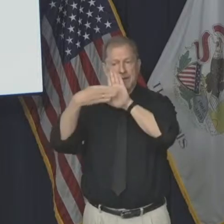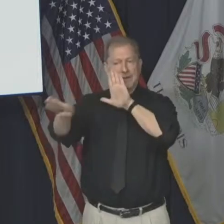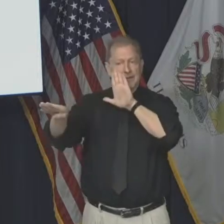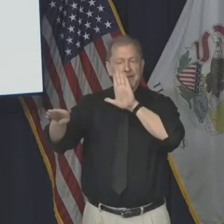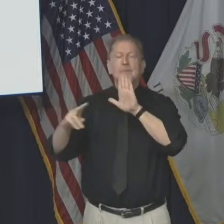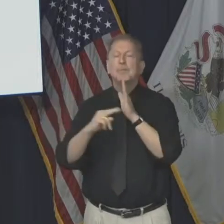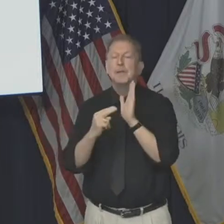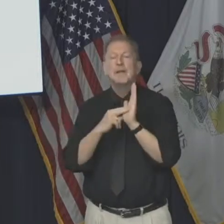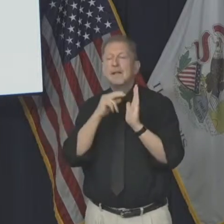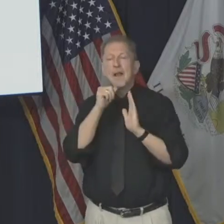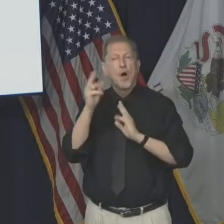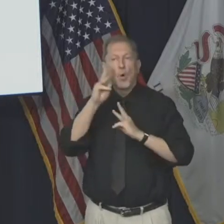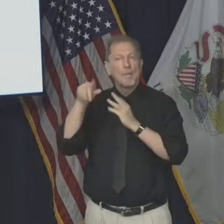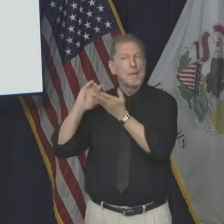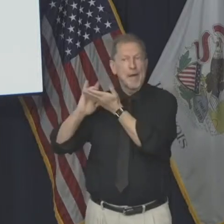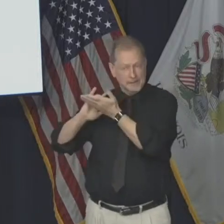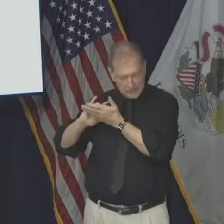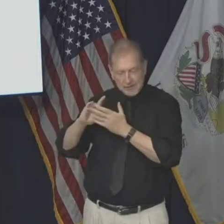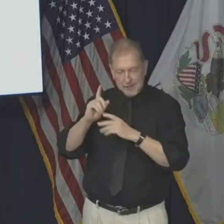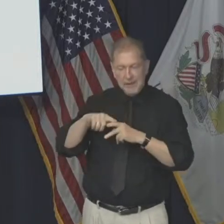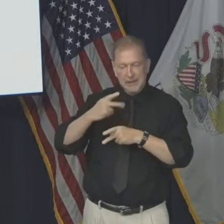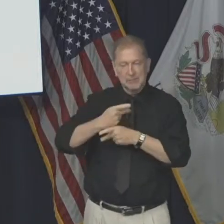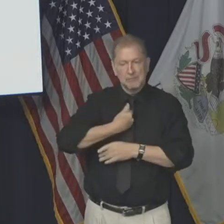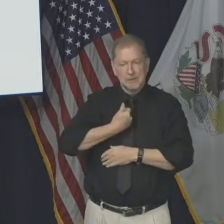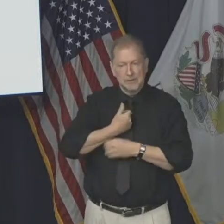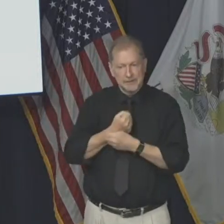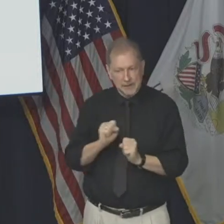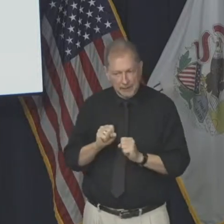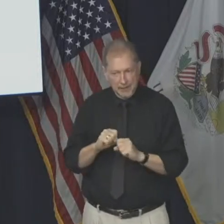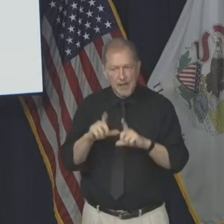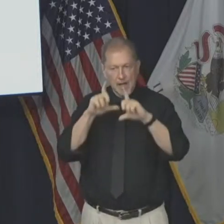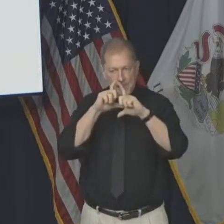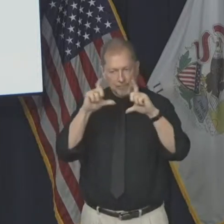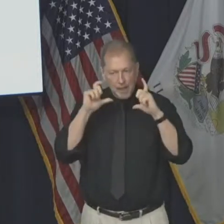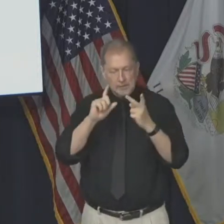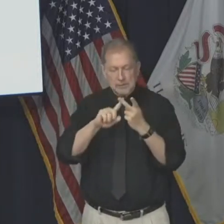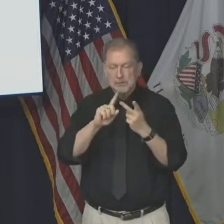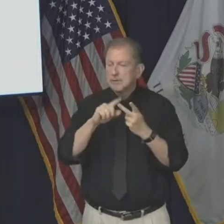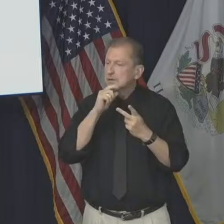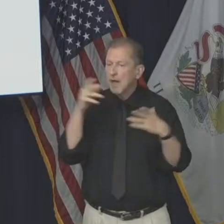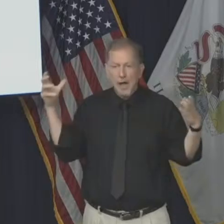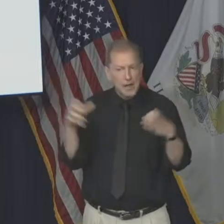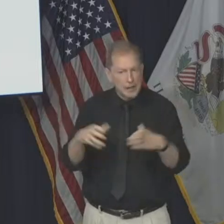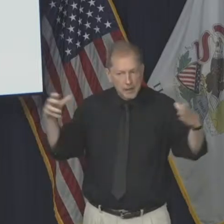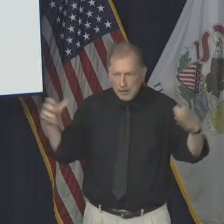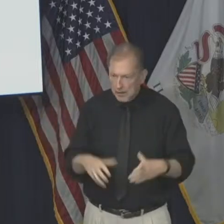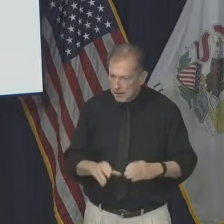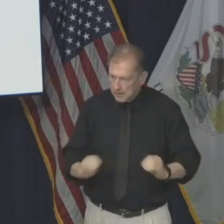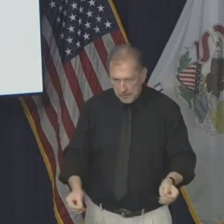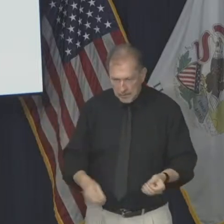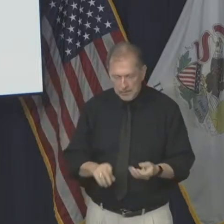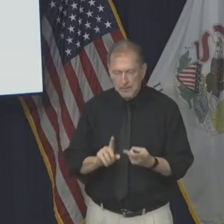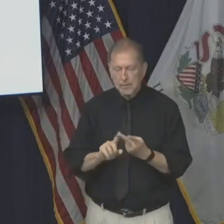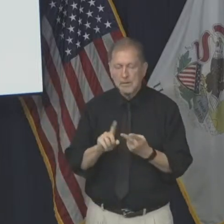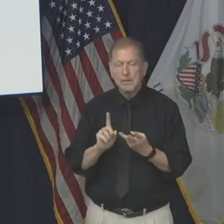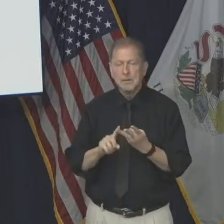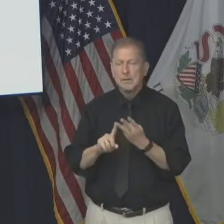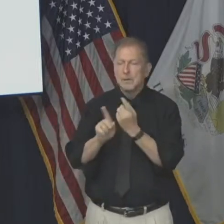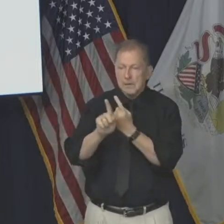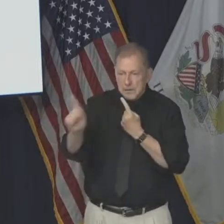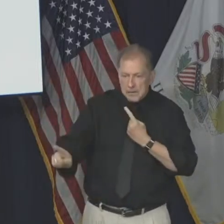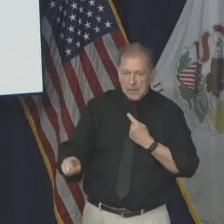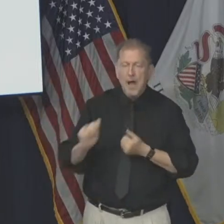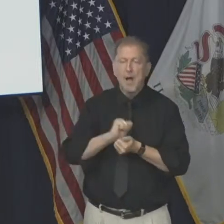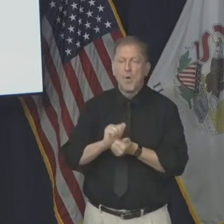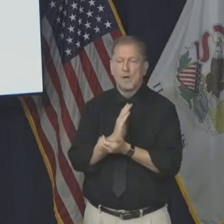about treatment. And then again, that just comes back to our mask, avoiding large gatherings, washing our hands, and keeping our distance.